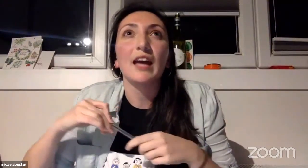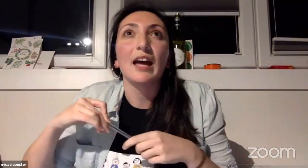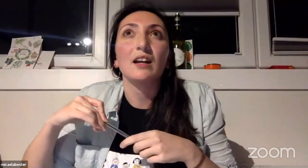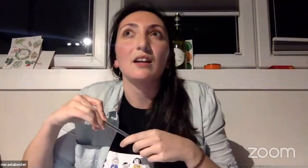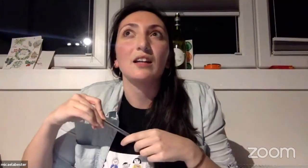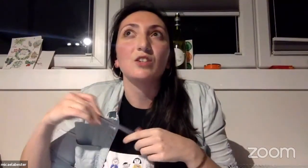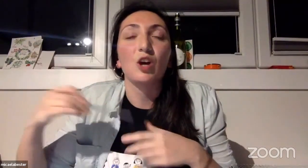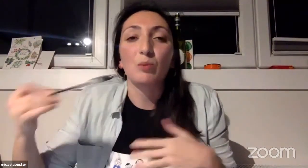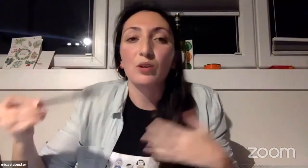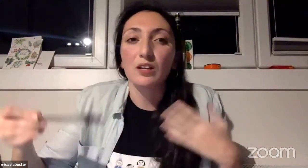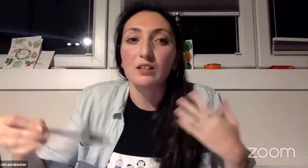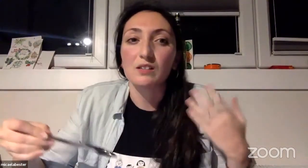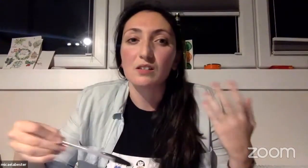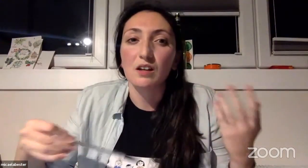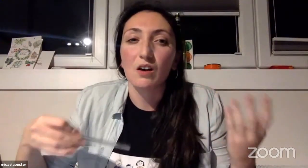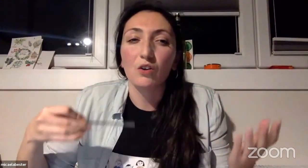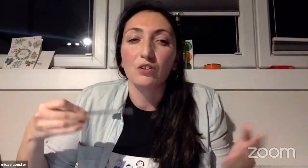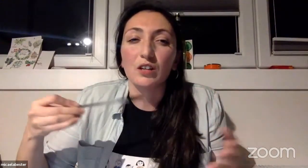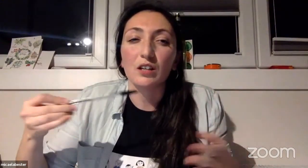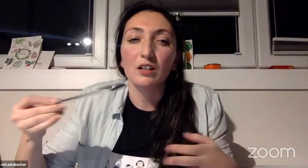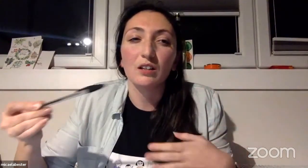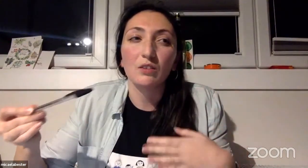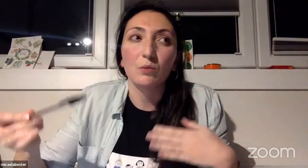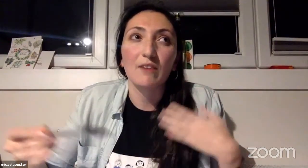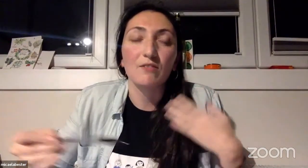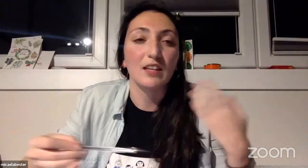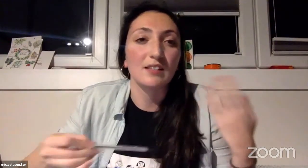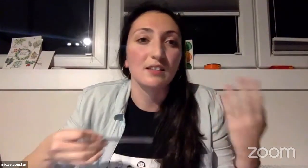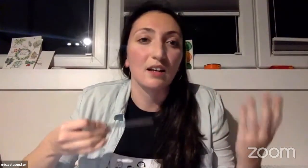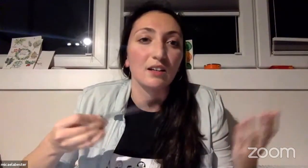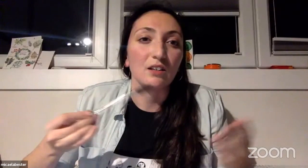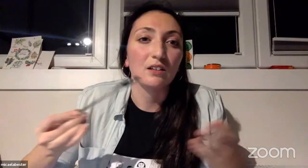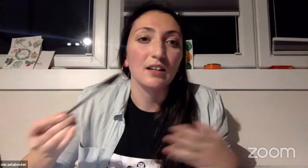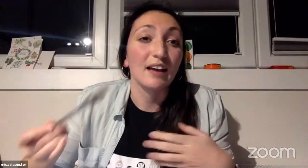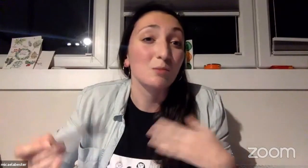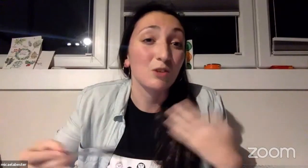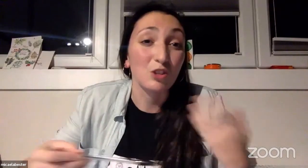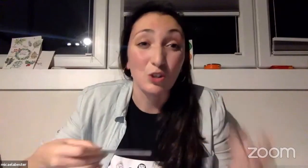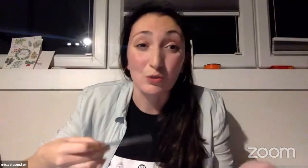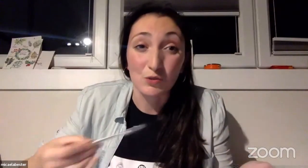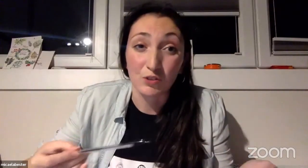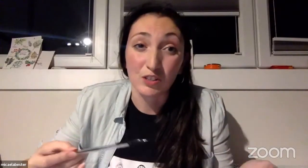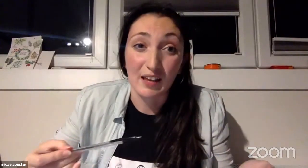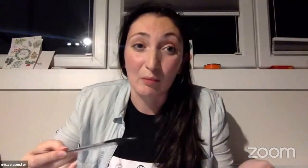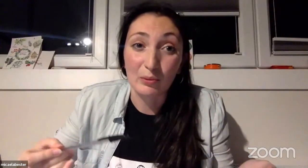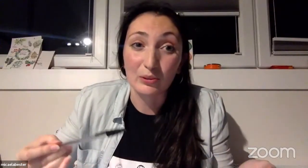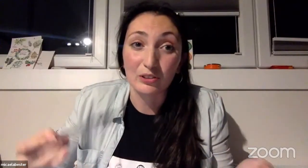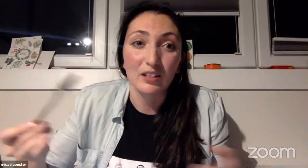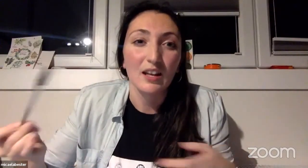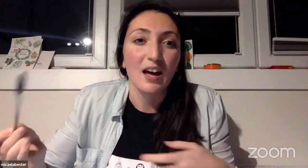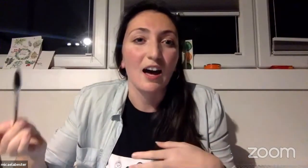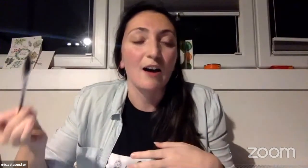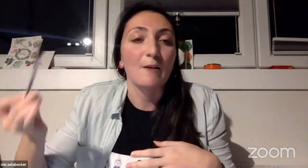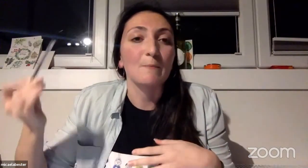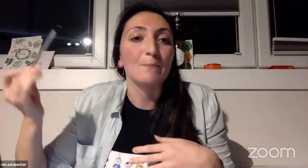do get interpreters on whenever there's an announcement on the news, for